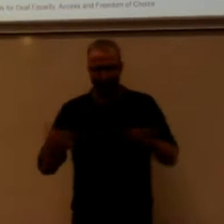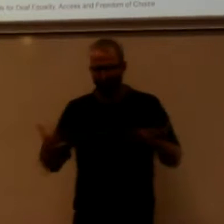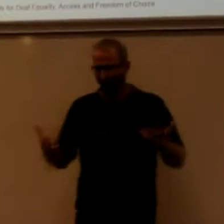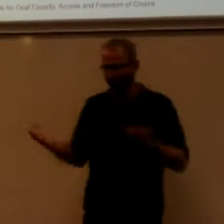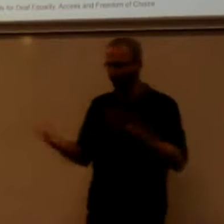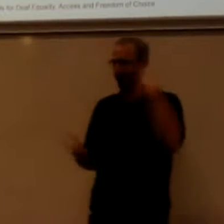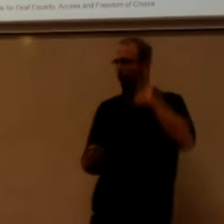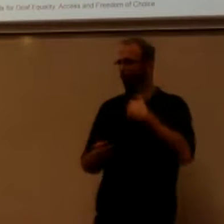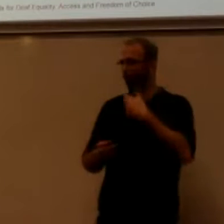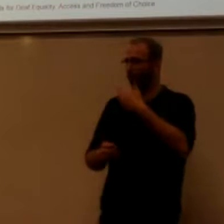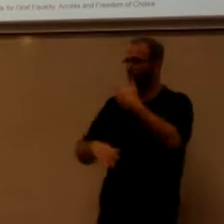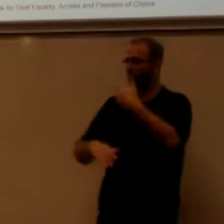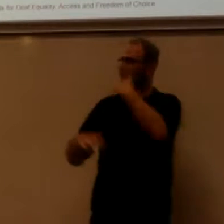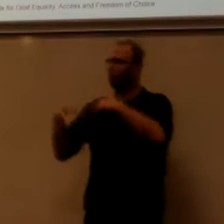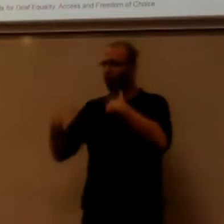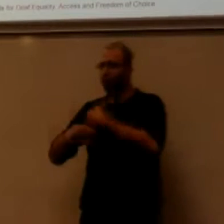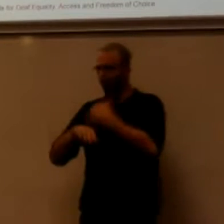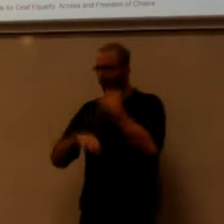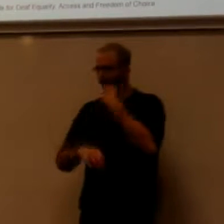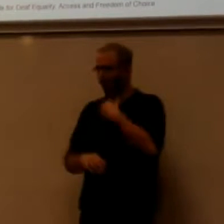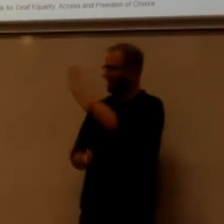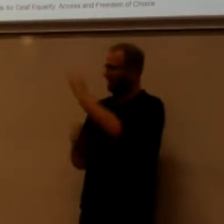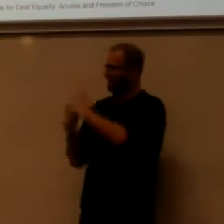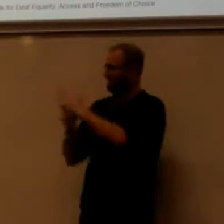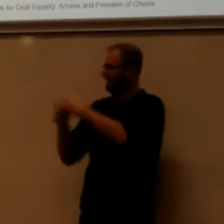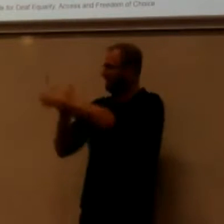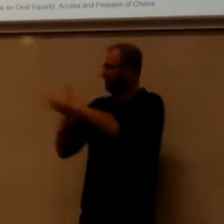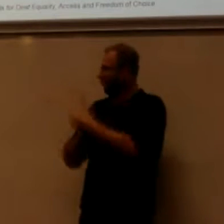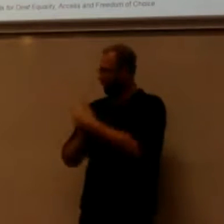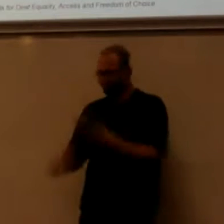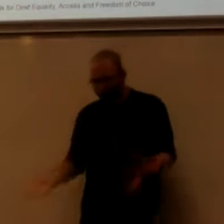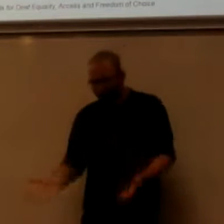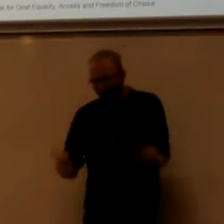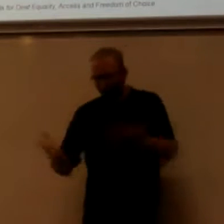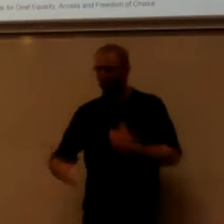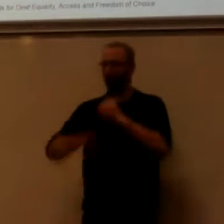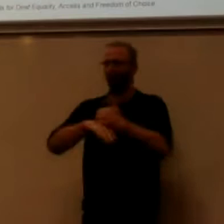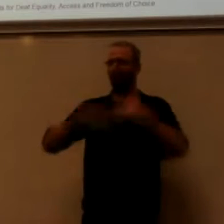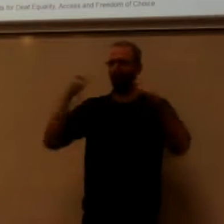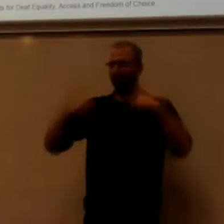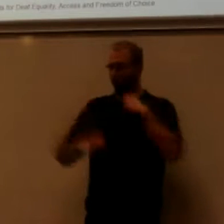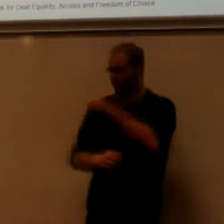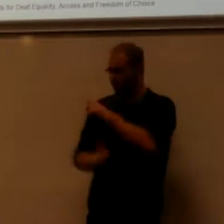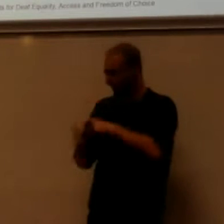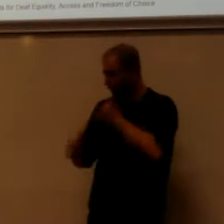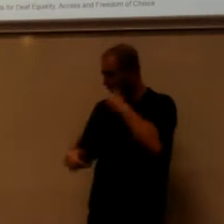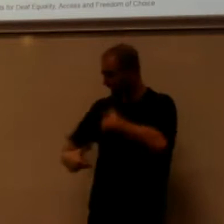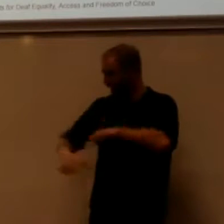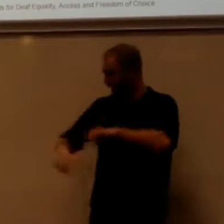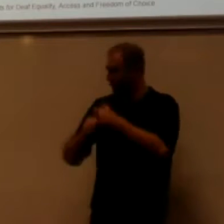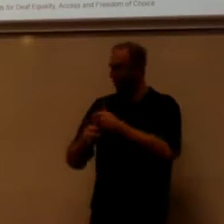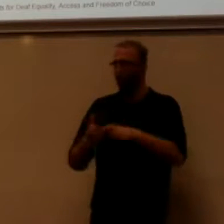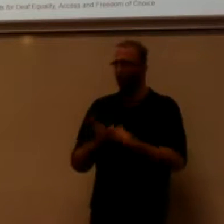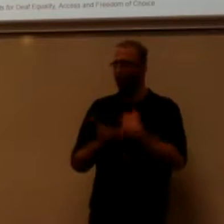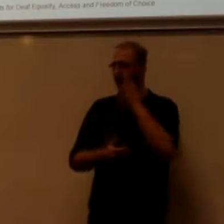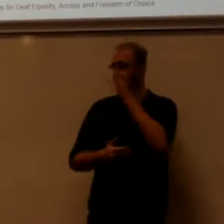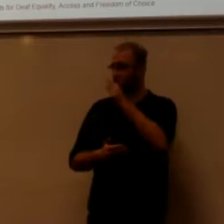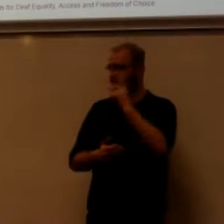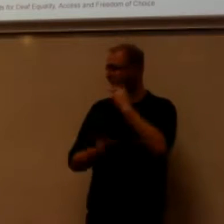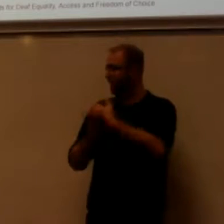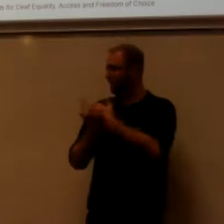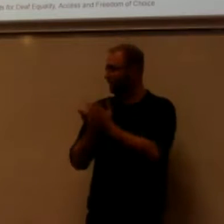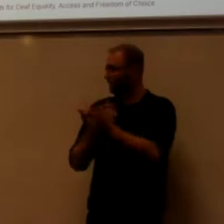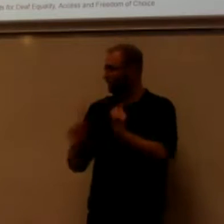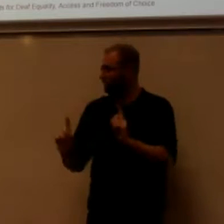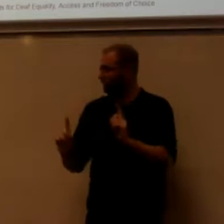So say people do want to set something up and get involved. Before, when I was involved in the forum, I used to always ask the BDA for support. So is that the kind of